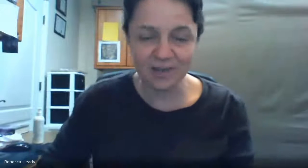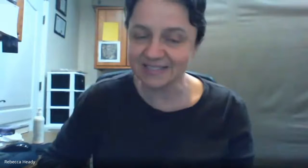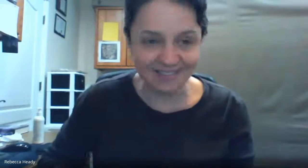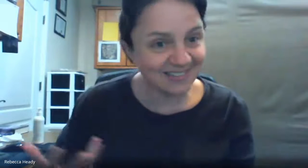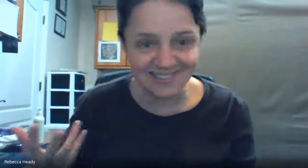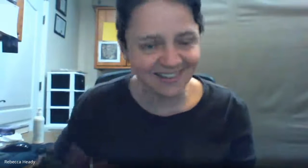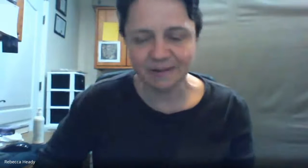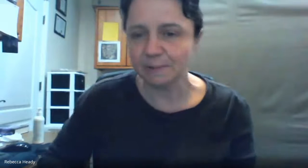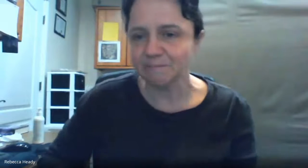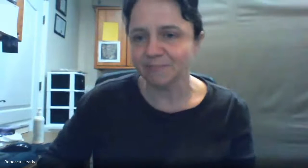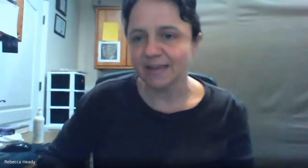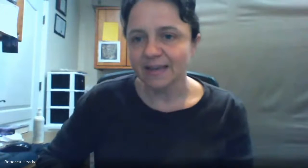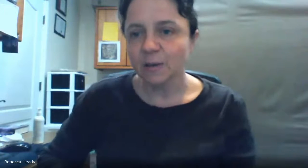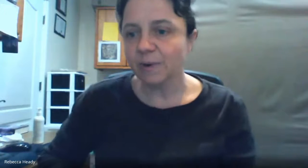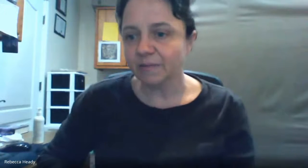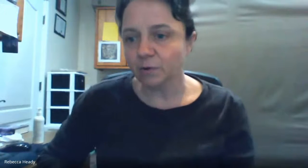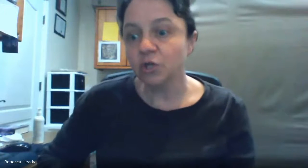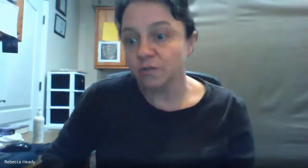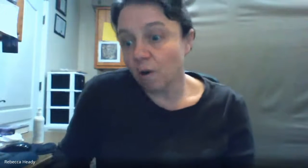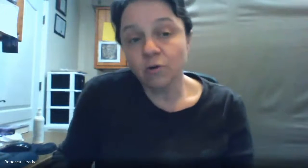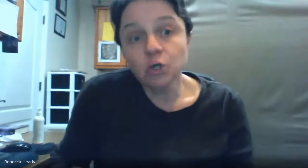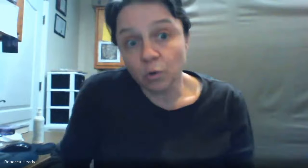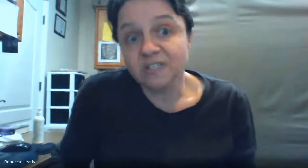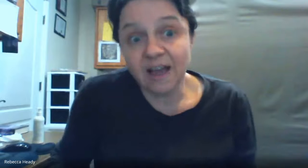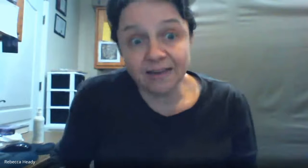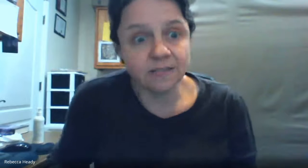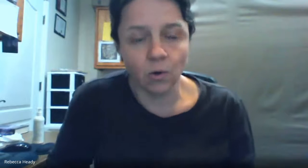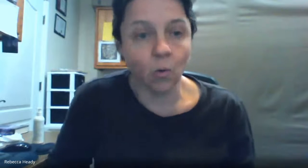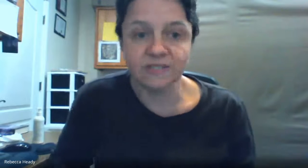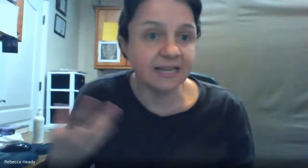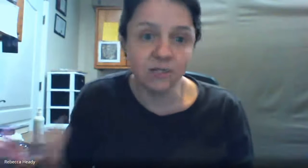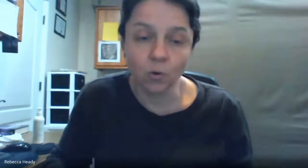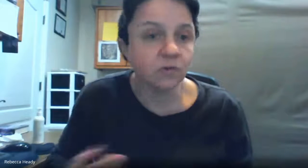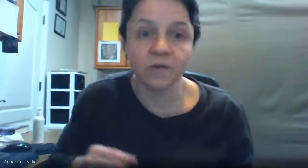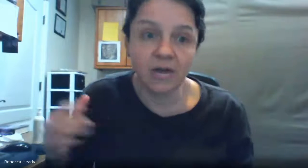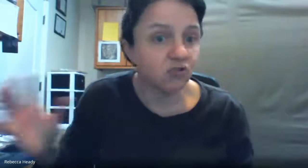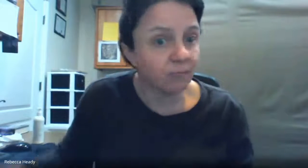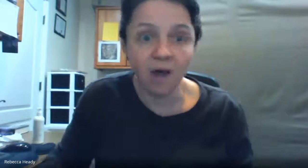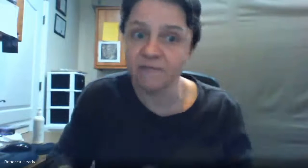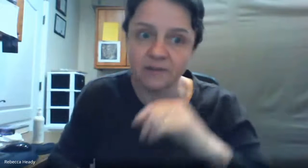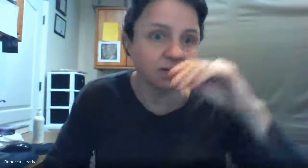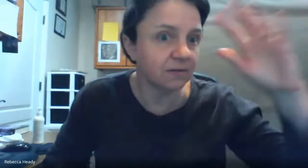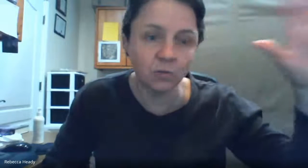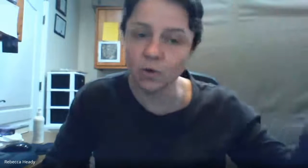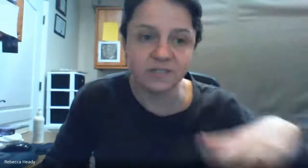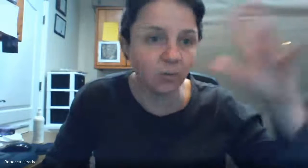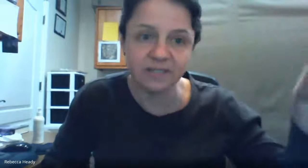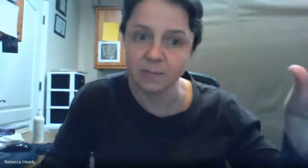makes sense. But there are newer signs, old signs that are old school that are kind of dropped off and new words that are picked up.